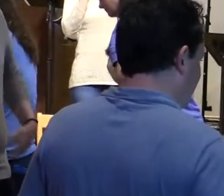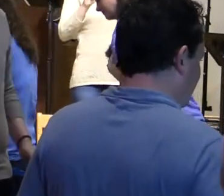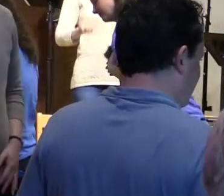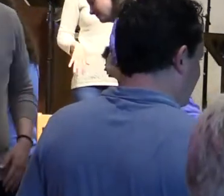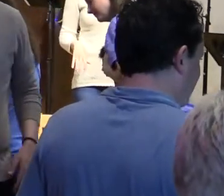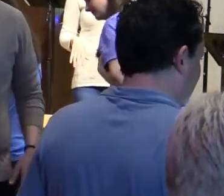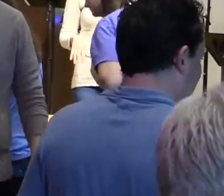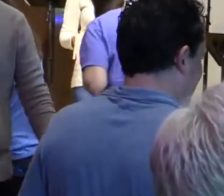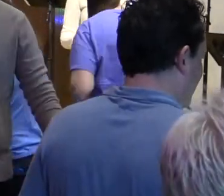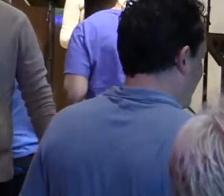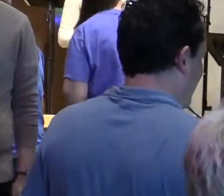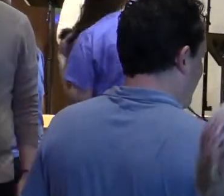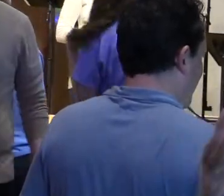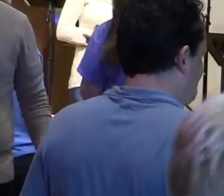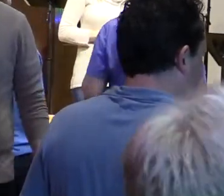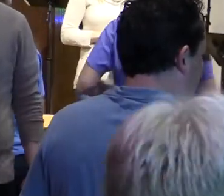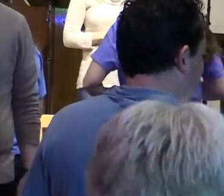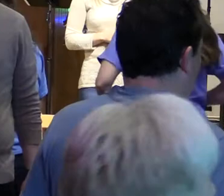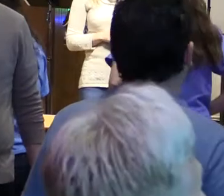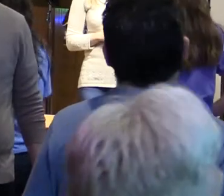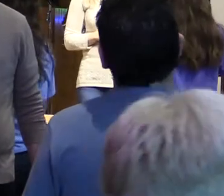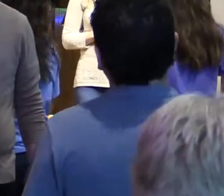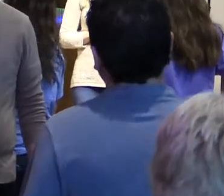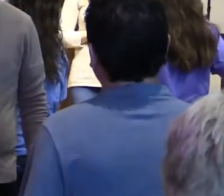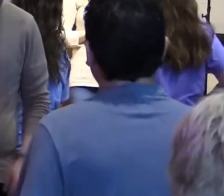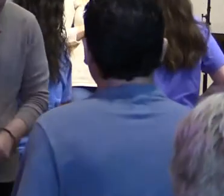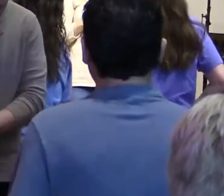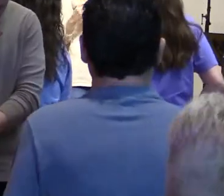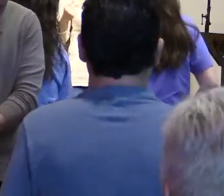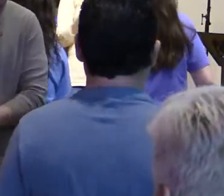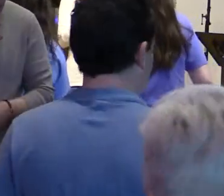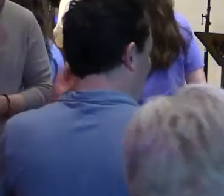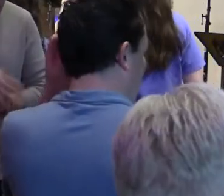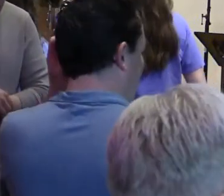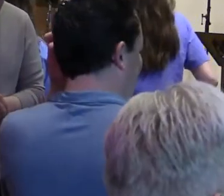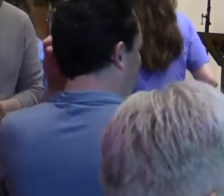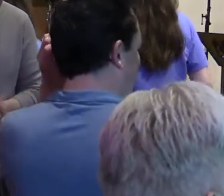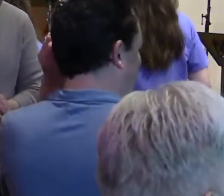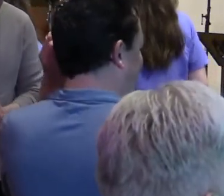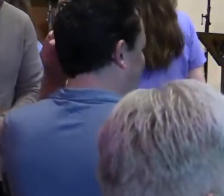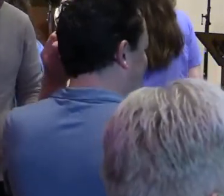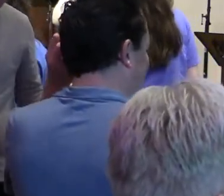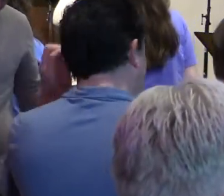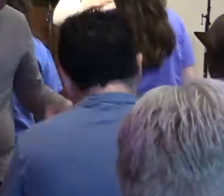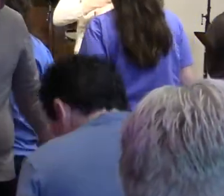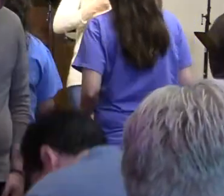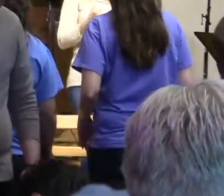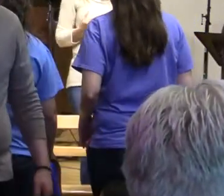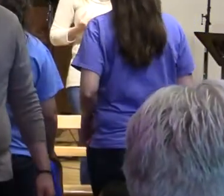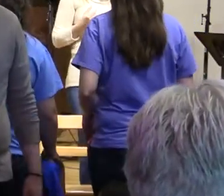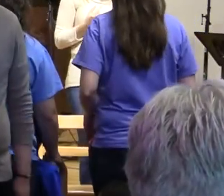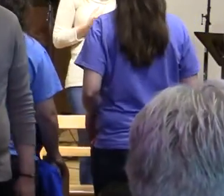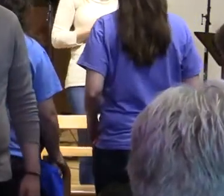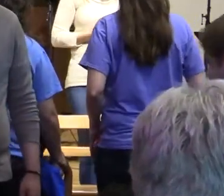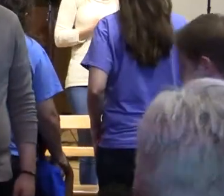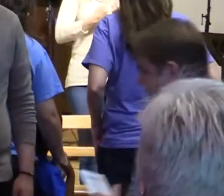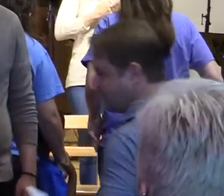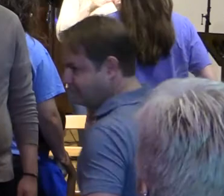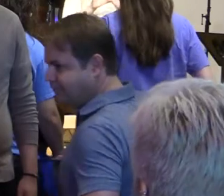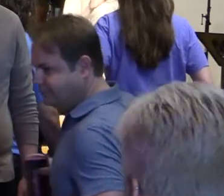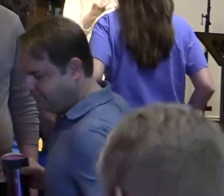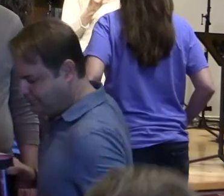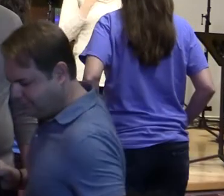Said Amen. And we want to give a shout out to all you dads here today. We know you work really hard for your families, and we are all thankful for